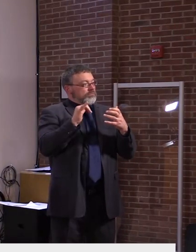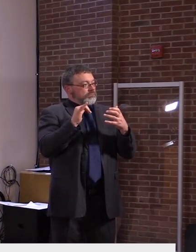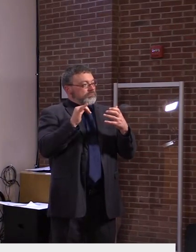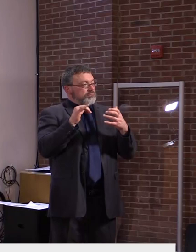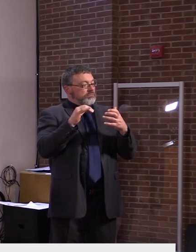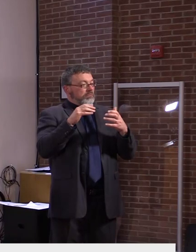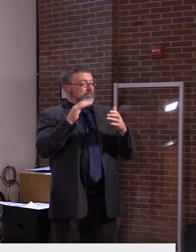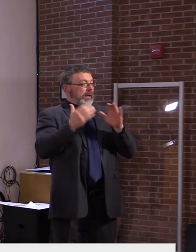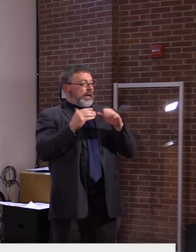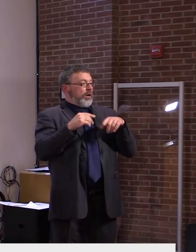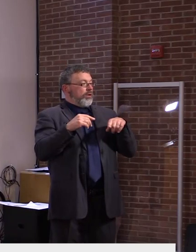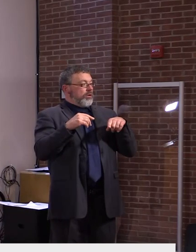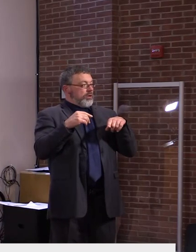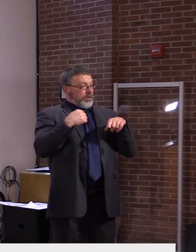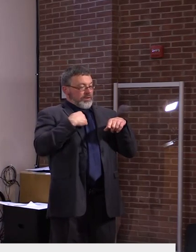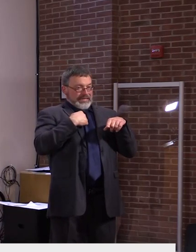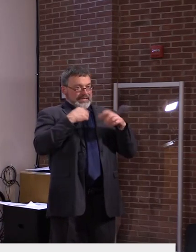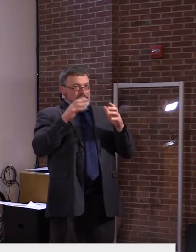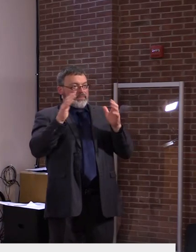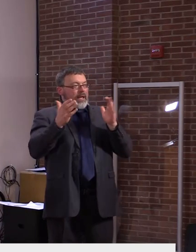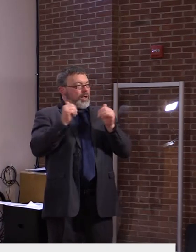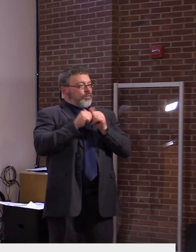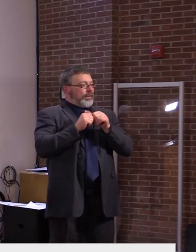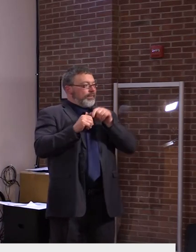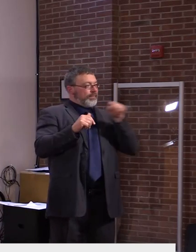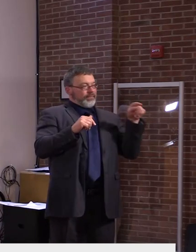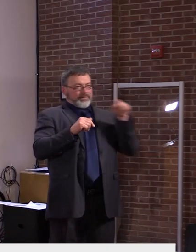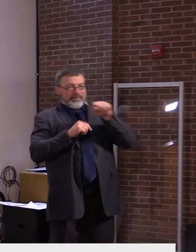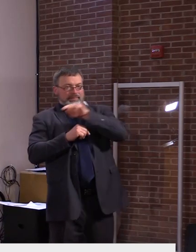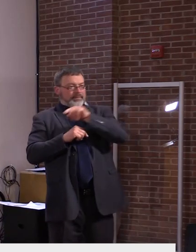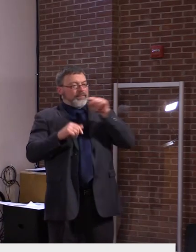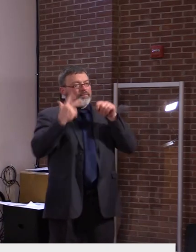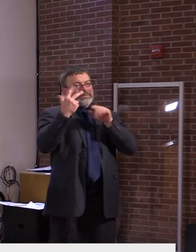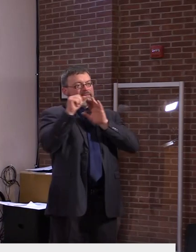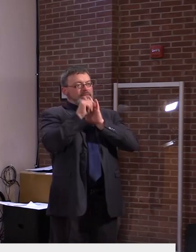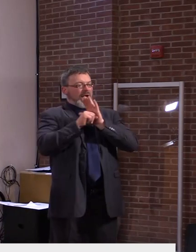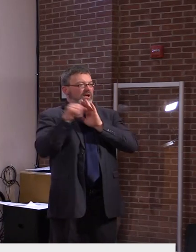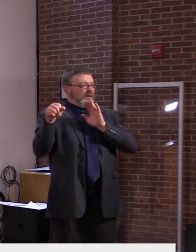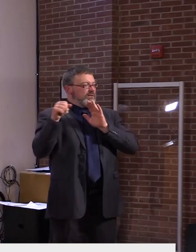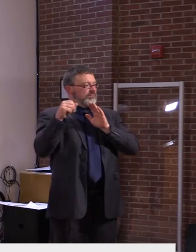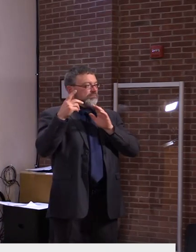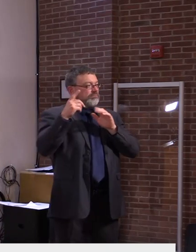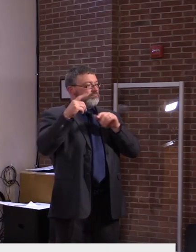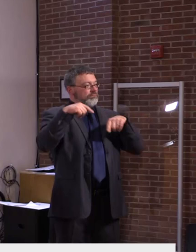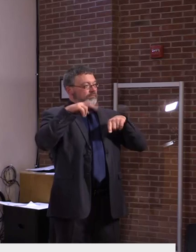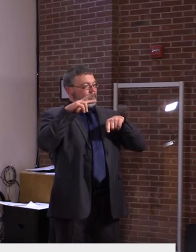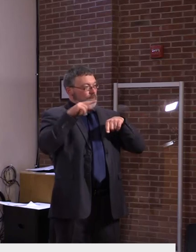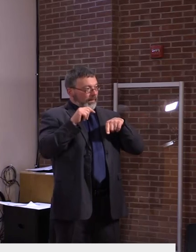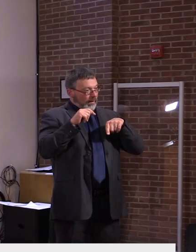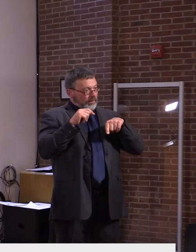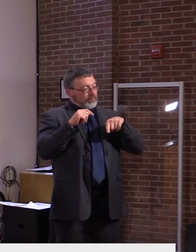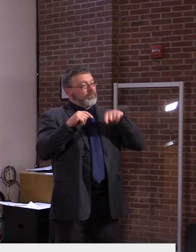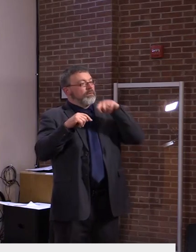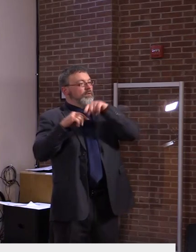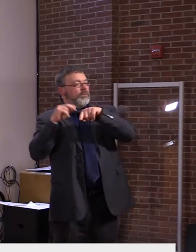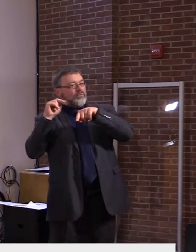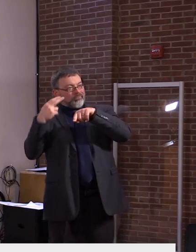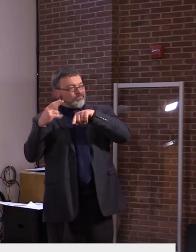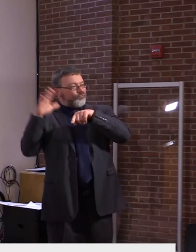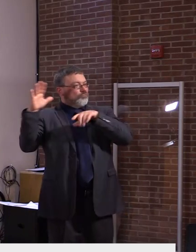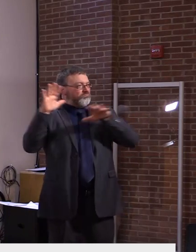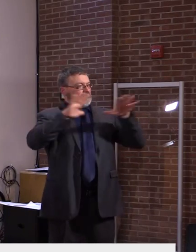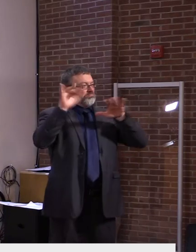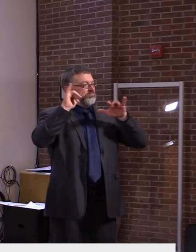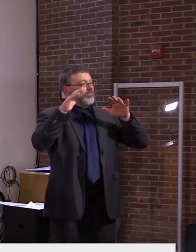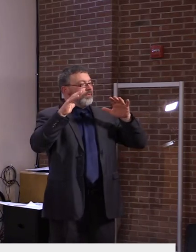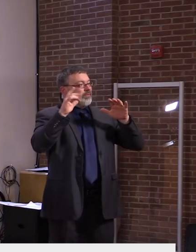from month to month. But the bottom line is, I know that those counties in Vermont are also some of our